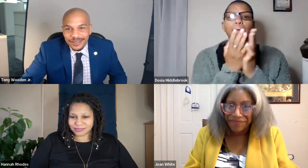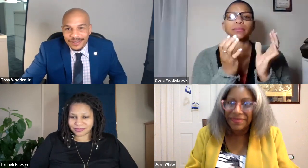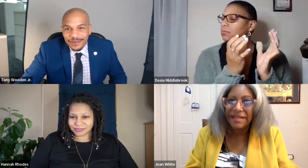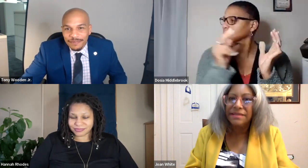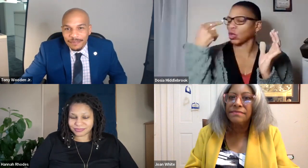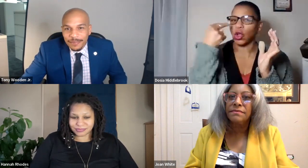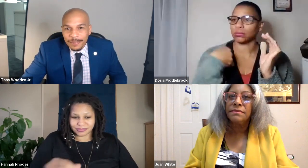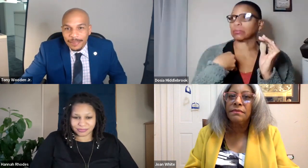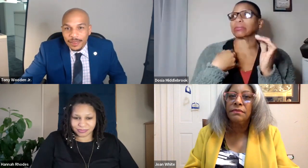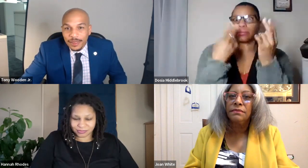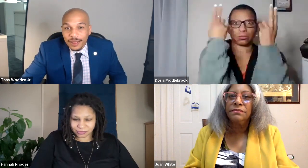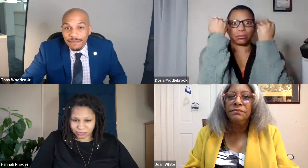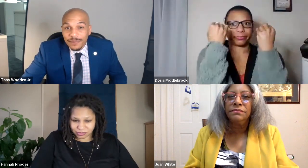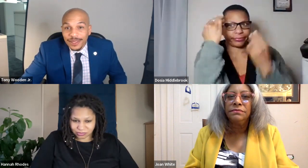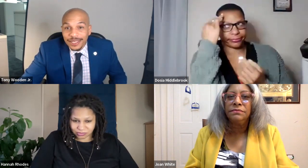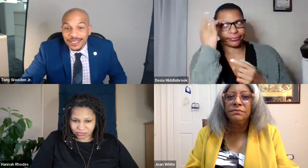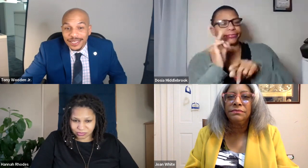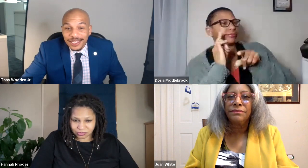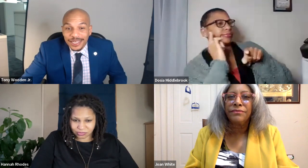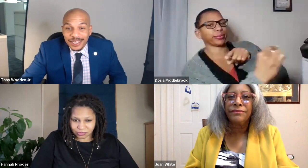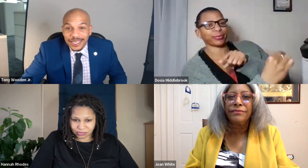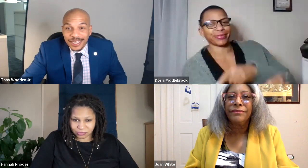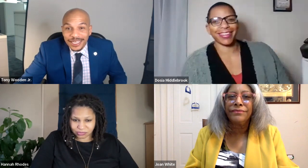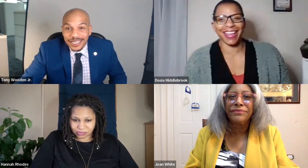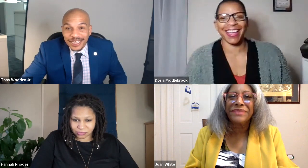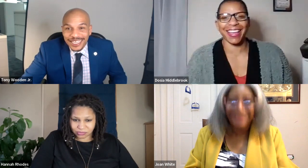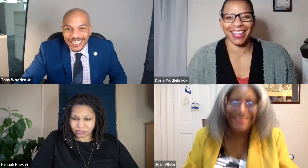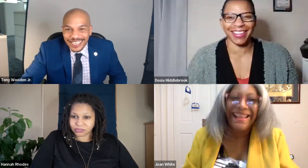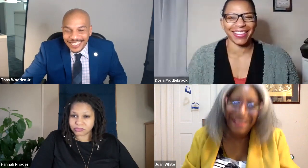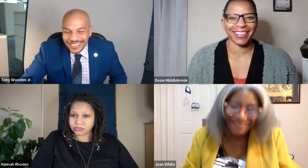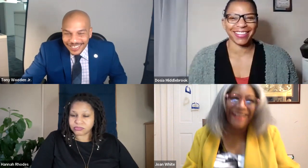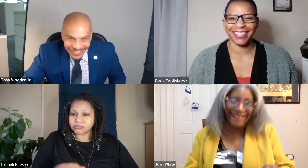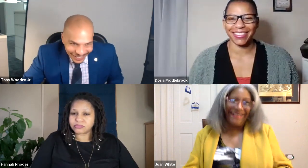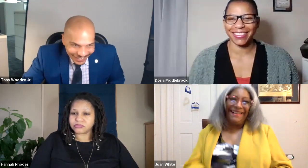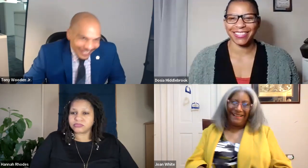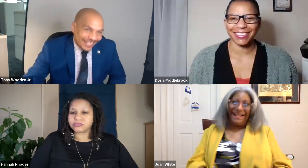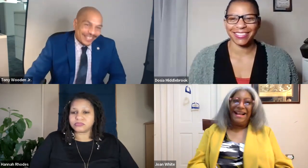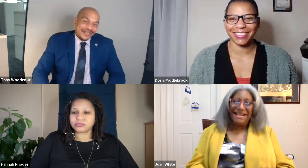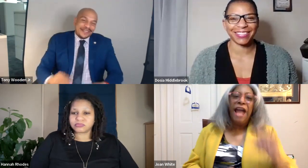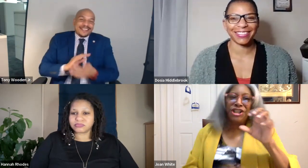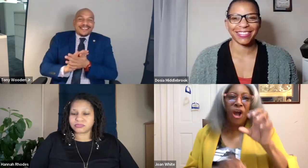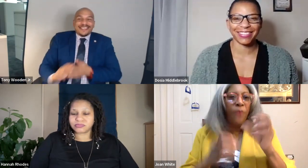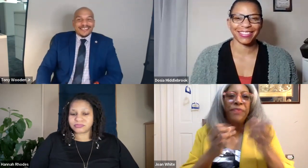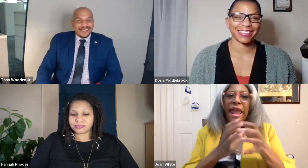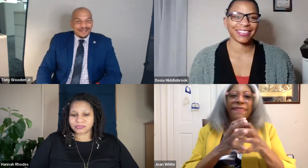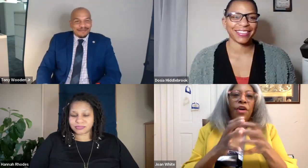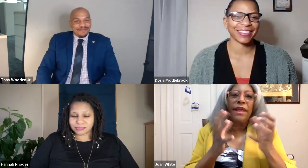Dosia is saying, I remember my mom would stop and look at us and right away, you knew the look, you had to leave. You couldn't stay there. You're in